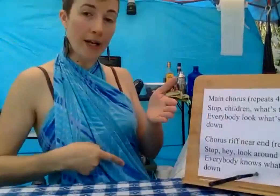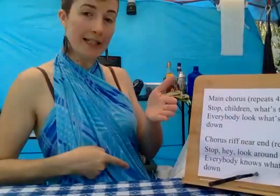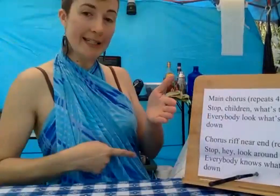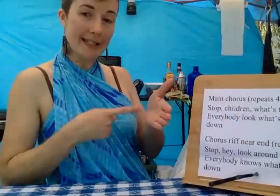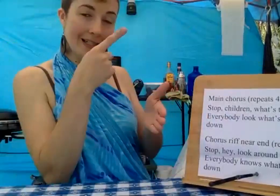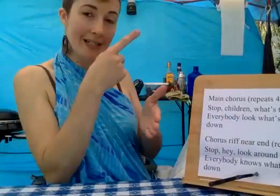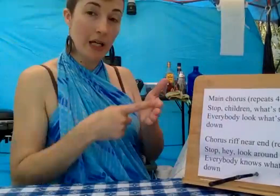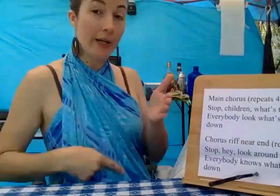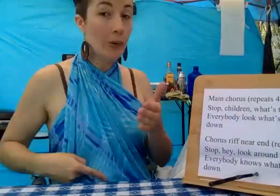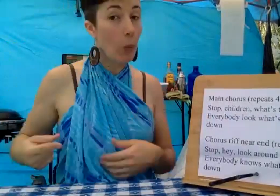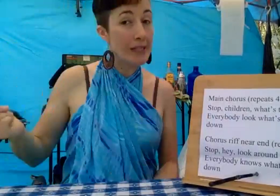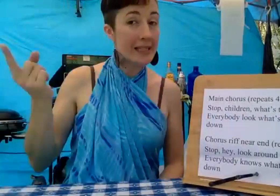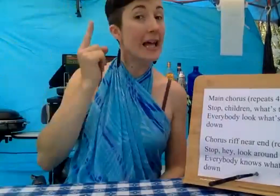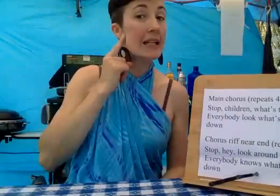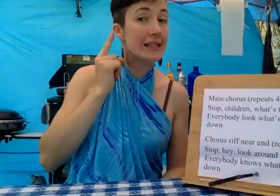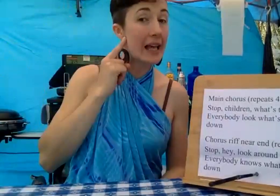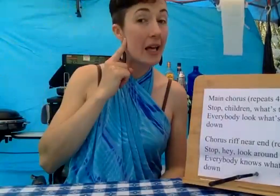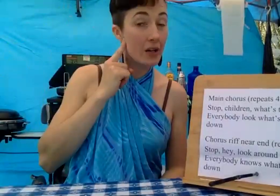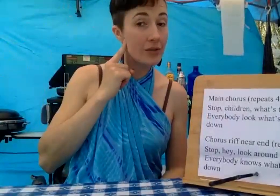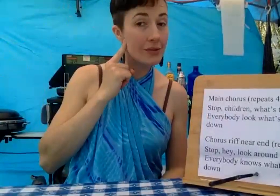What? What's that sound?